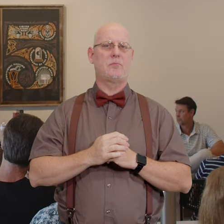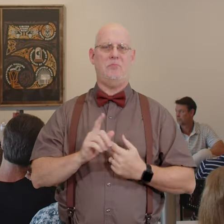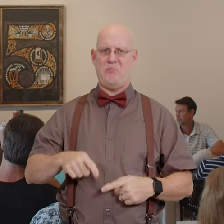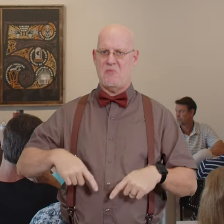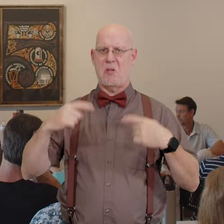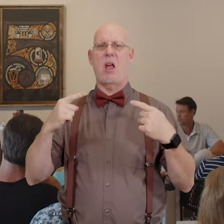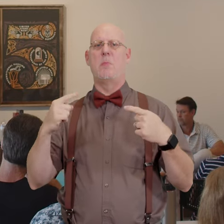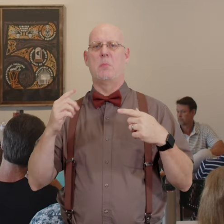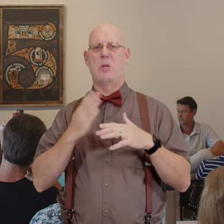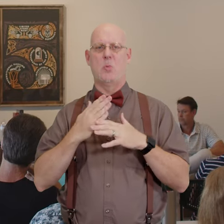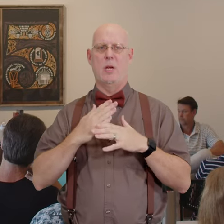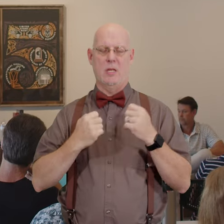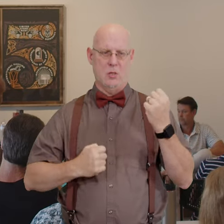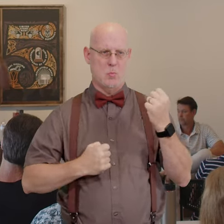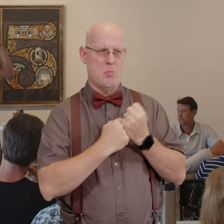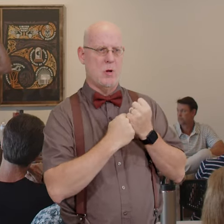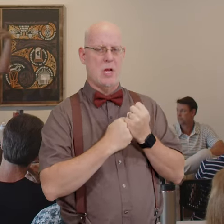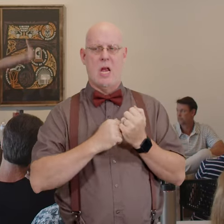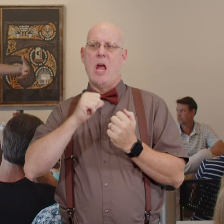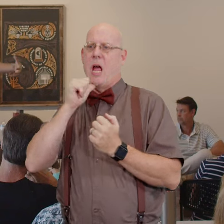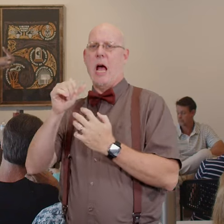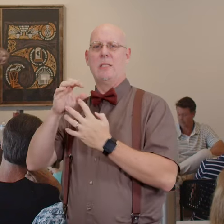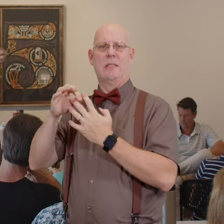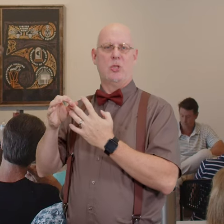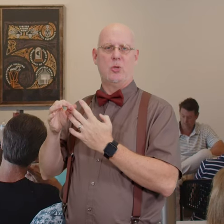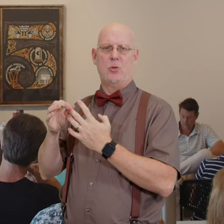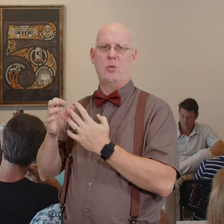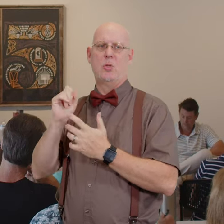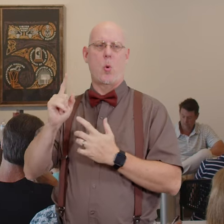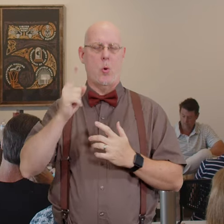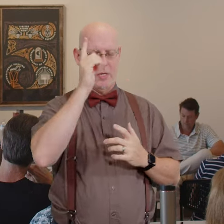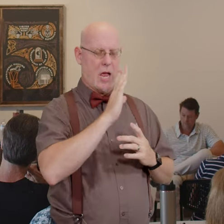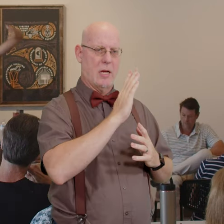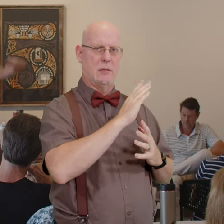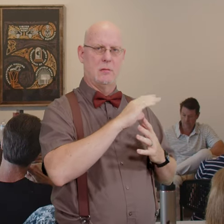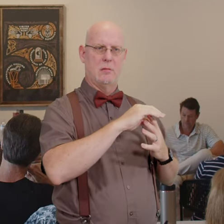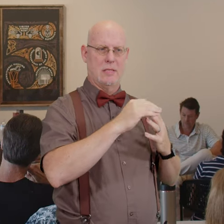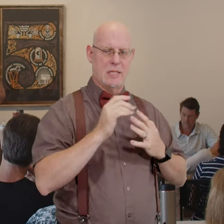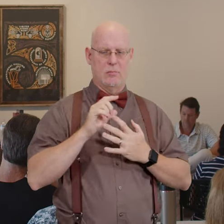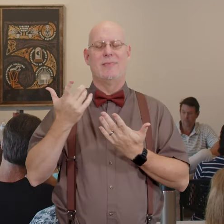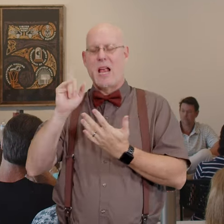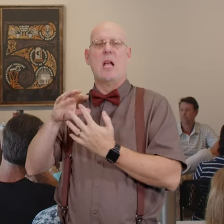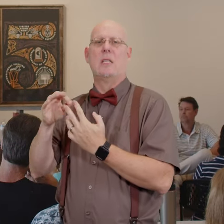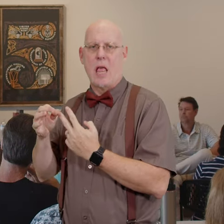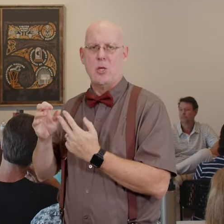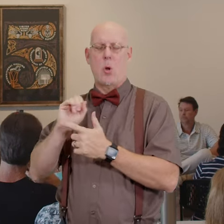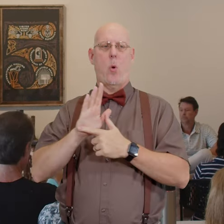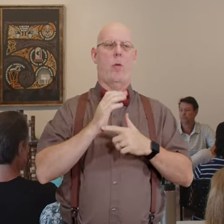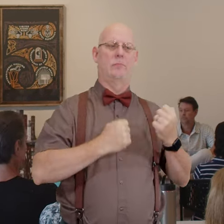an argument breaks out between the proponents of unconditional election or divine selection, predestination, and